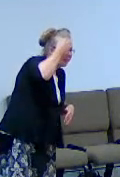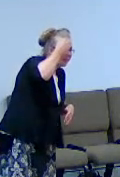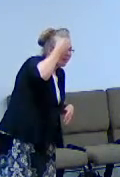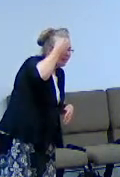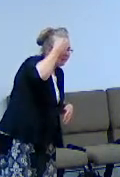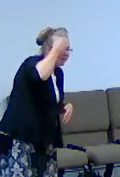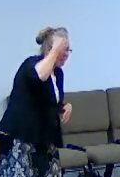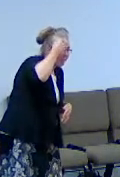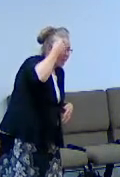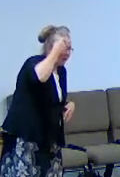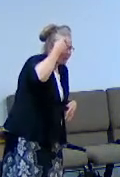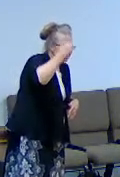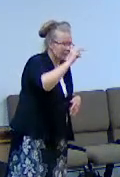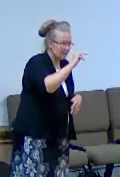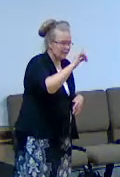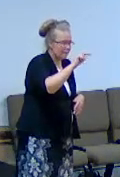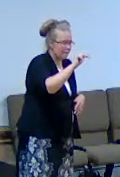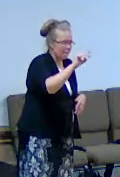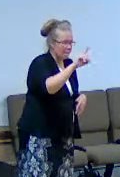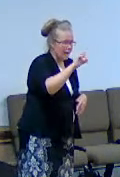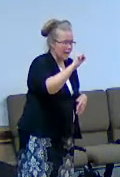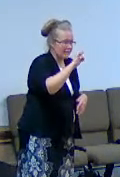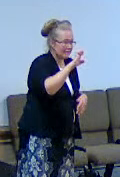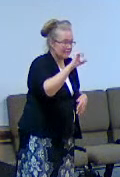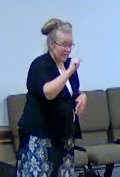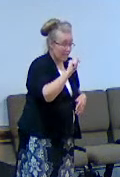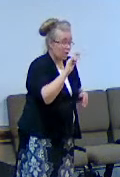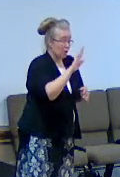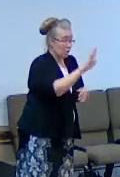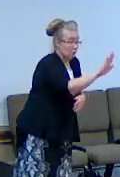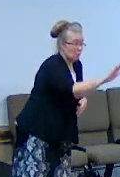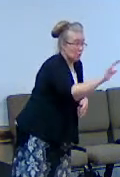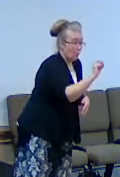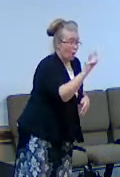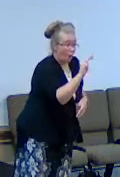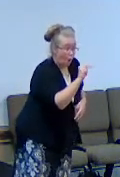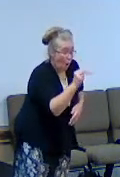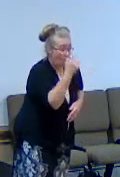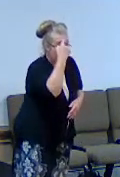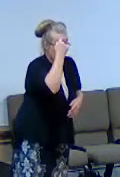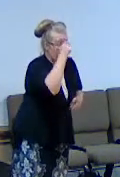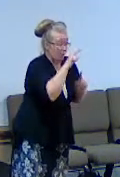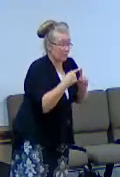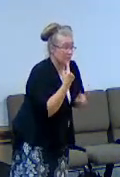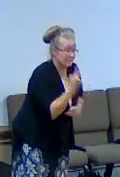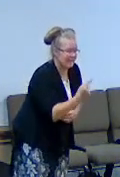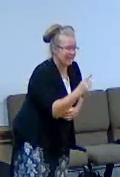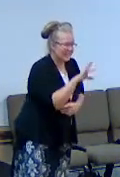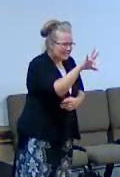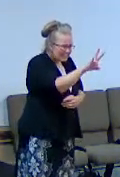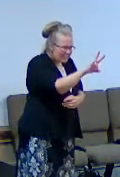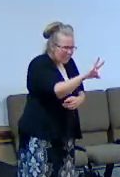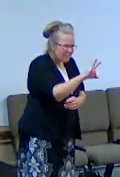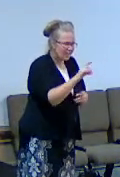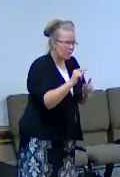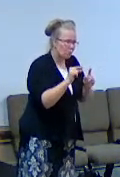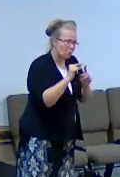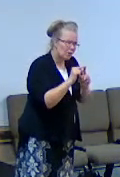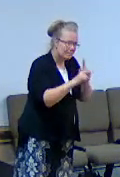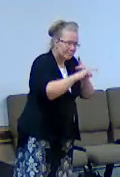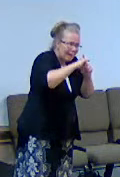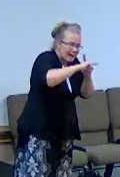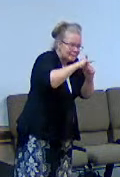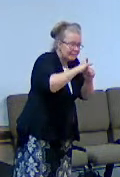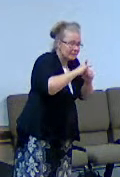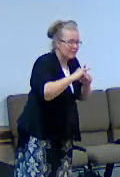in the mindset of people that have heard it, and in your own mind when you've said it, it takes 7. Somebody, you've been